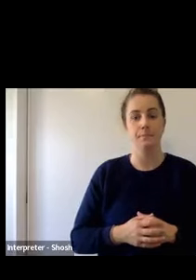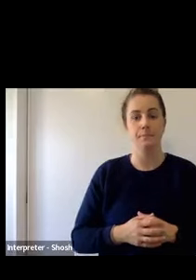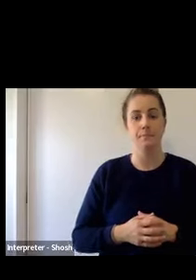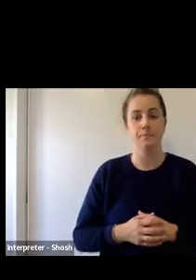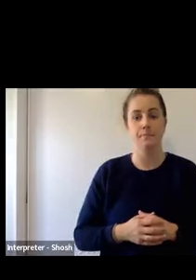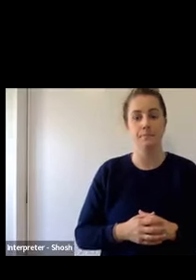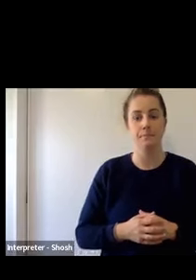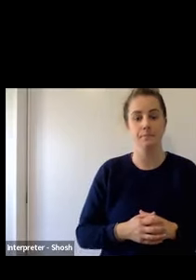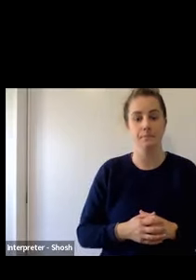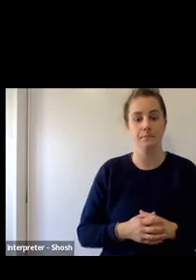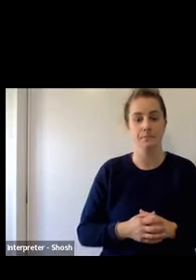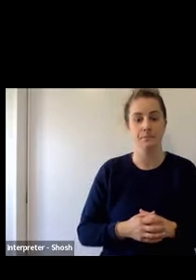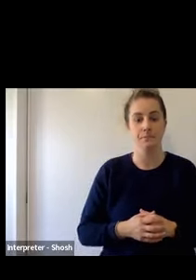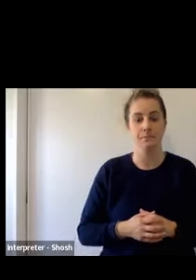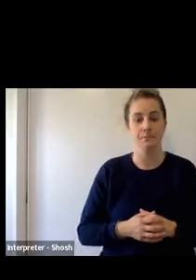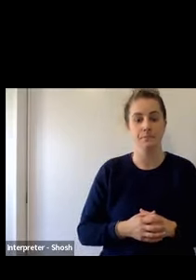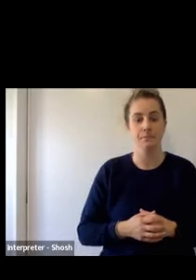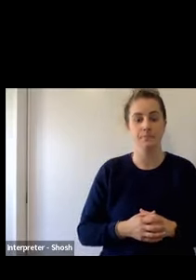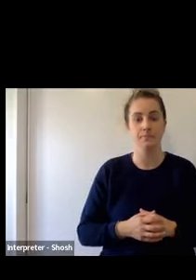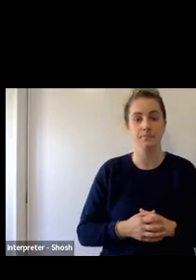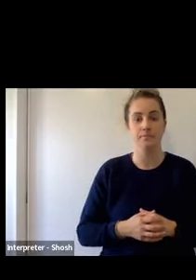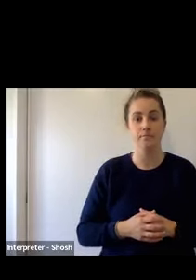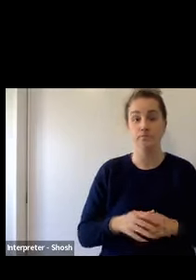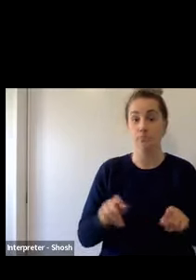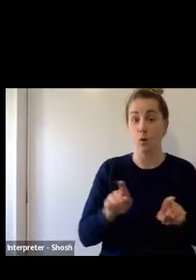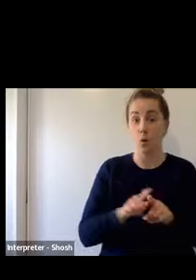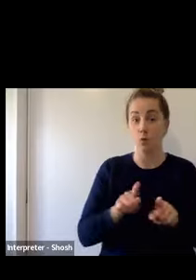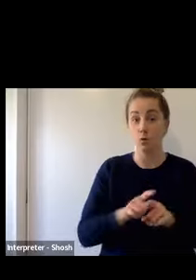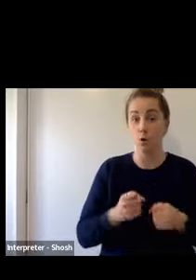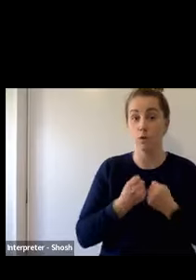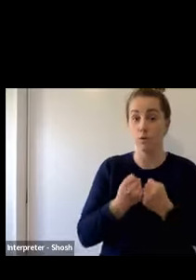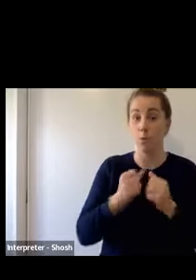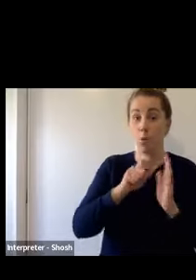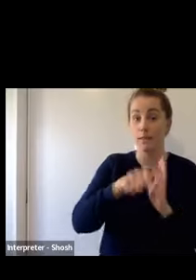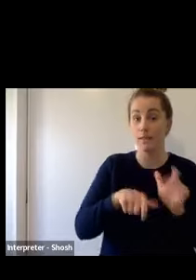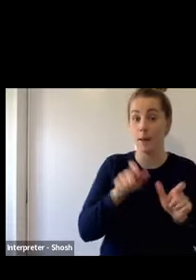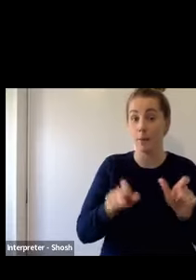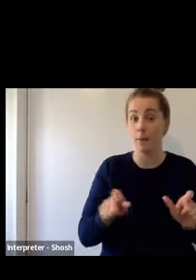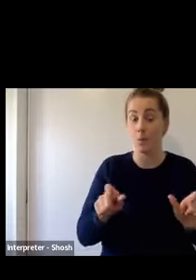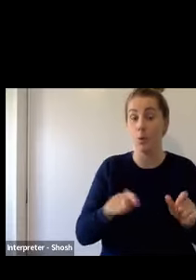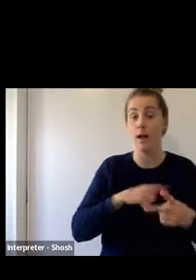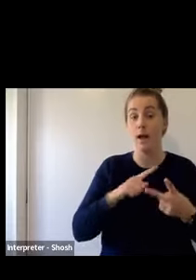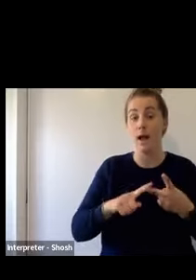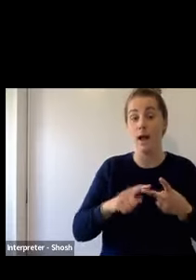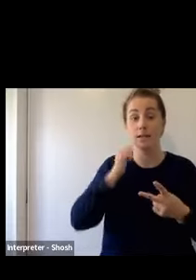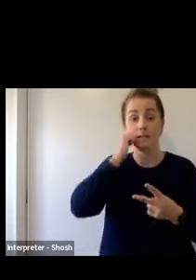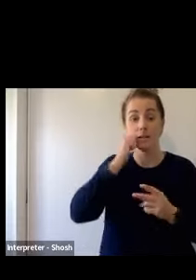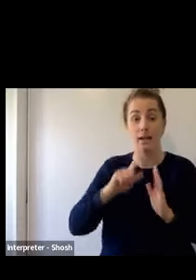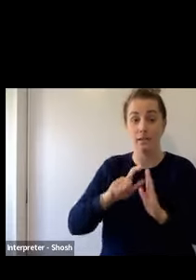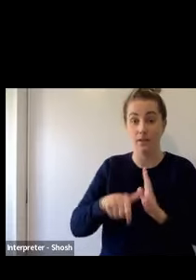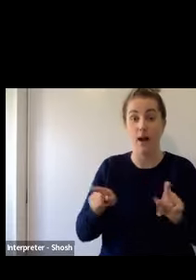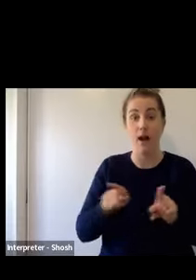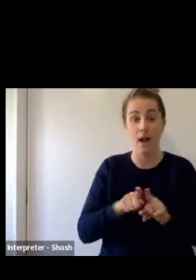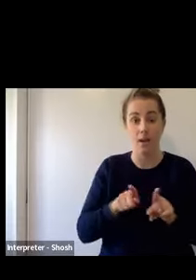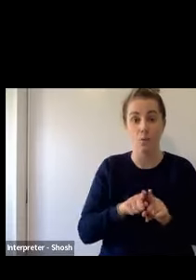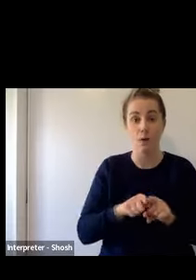with each other. And so we also support disabled people in tangata whaikaha